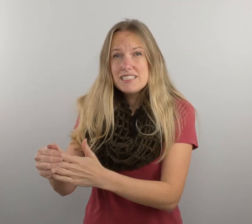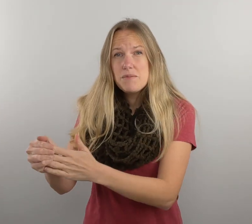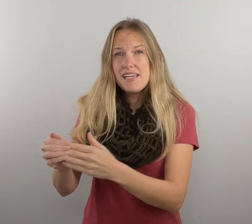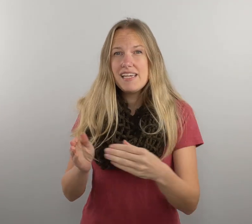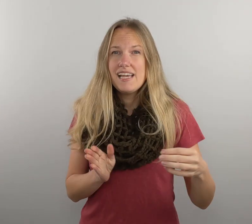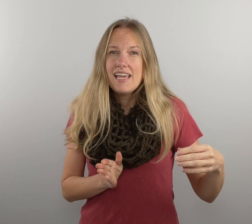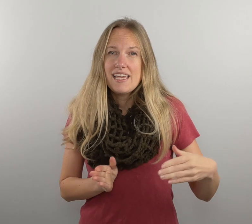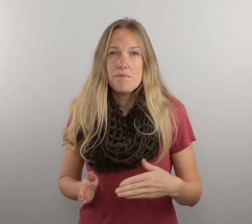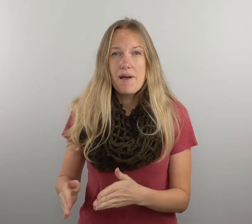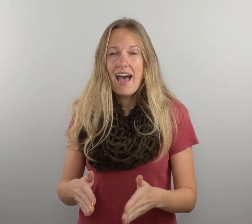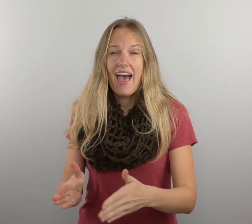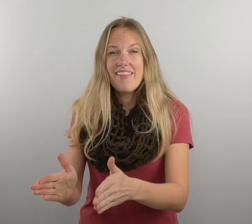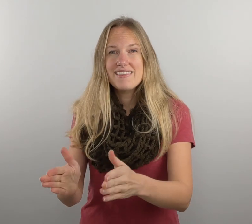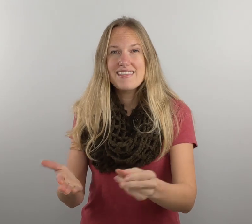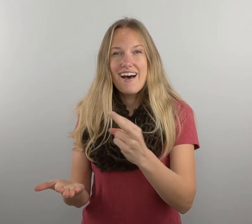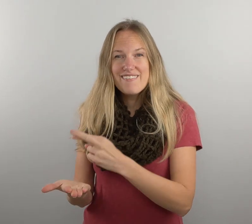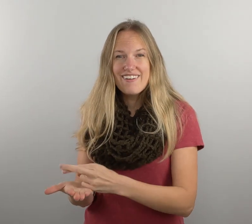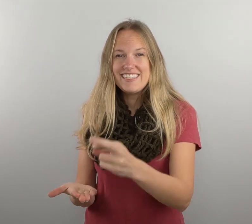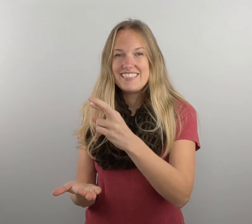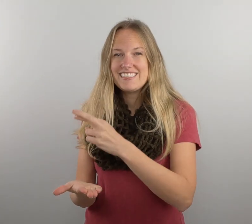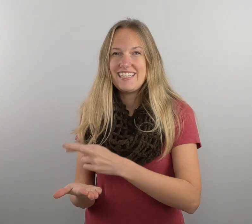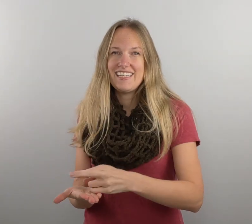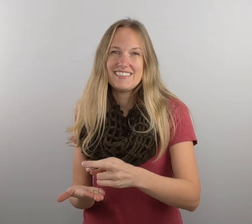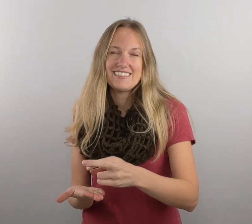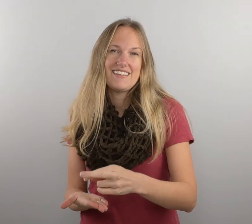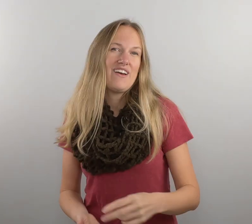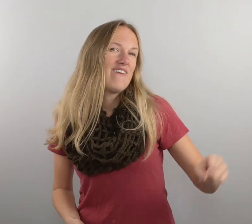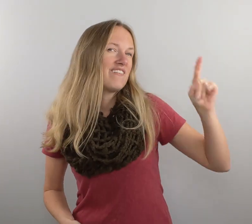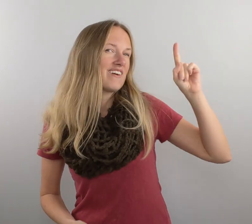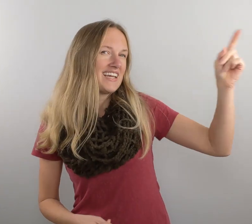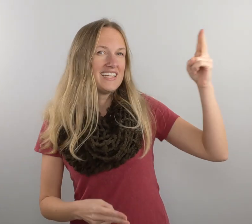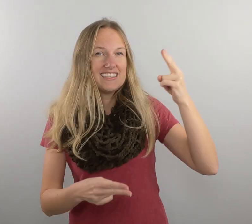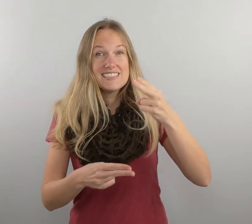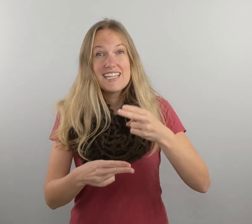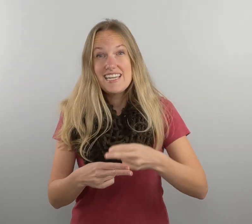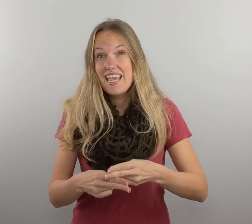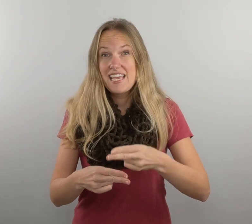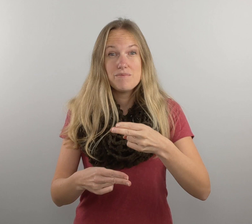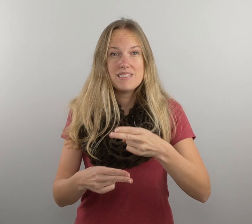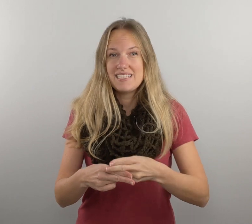me in paths of righteousness for his name's